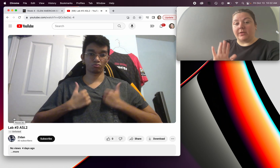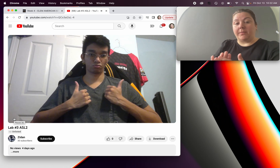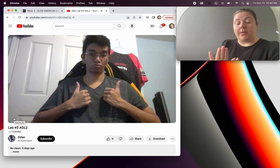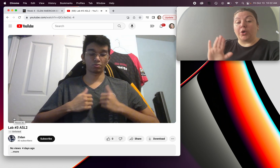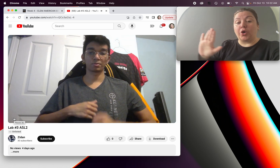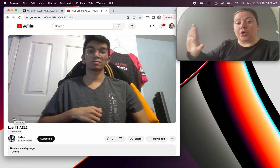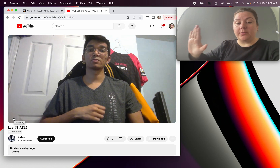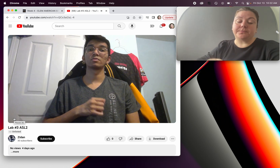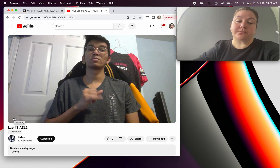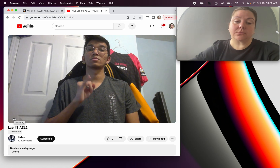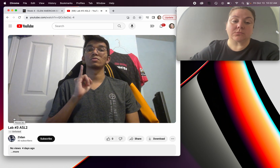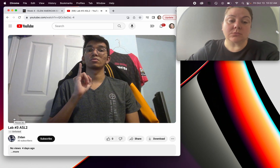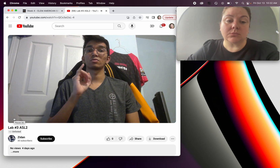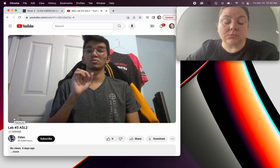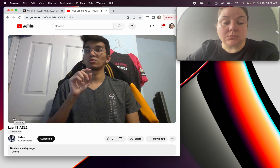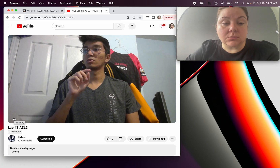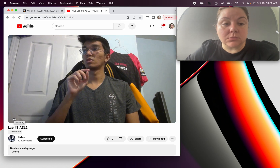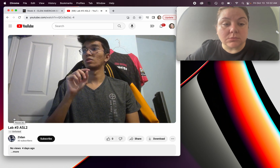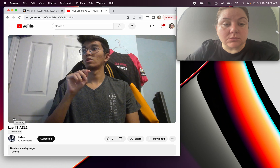The flat palm, her.